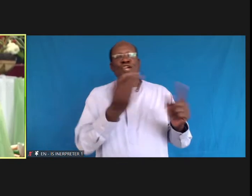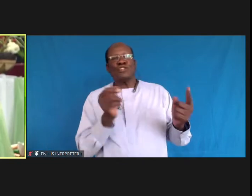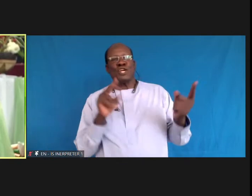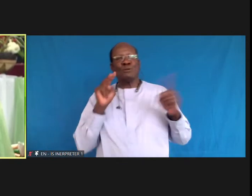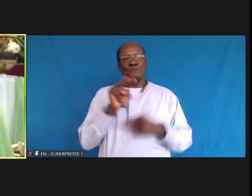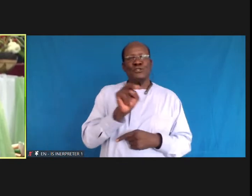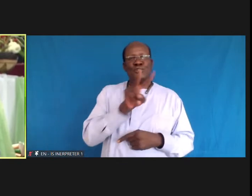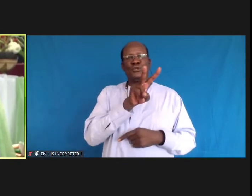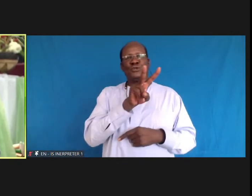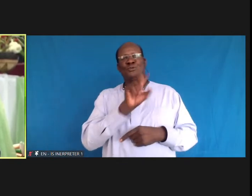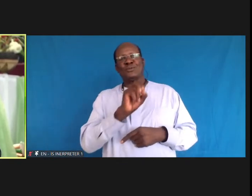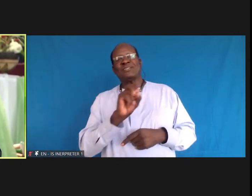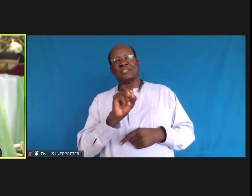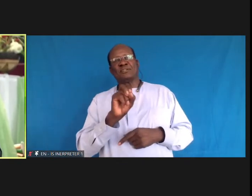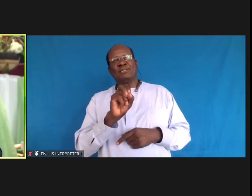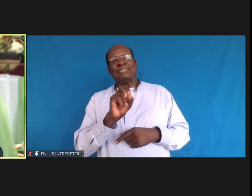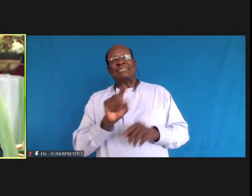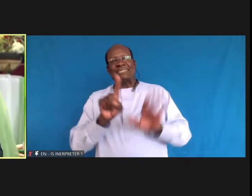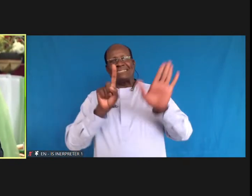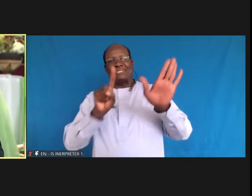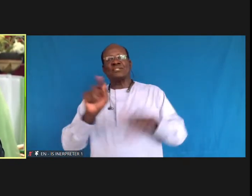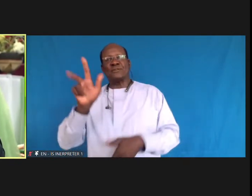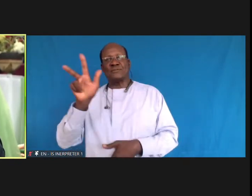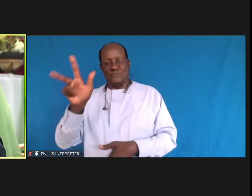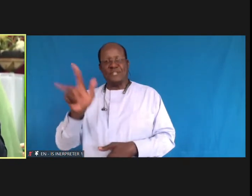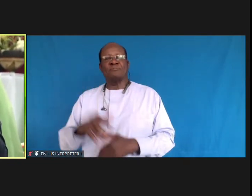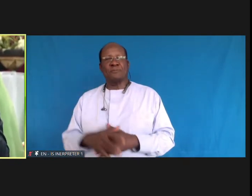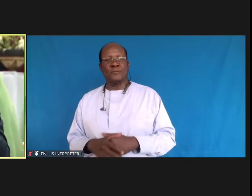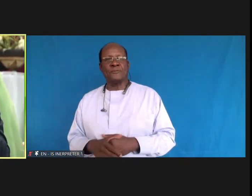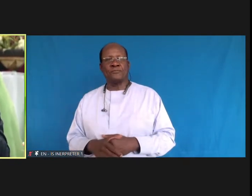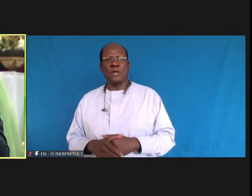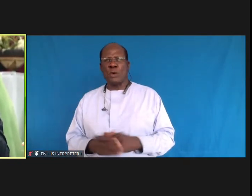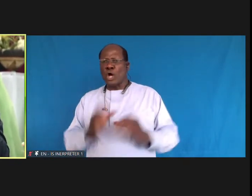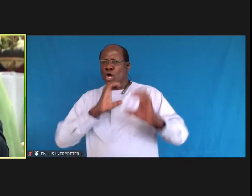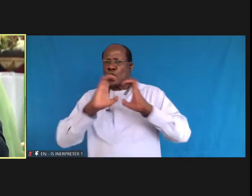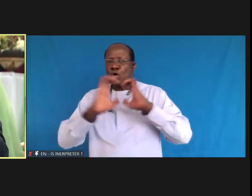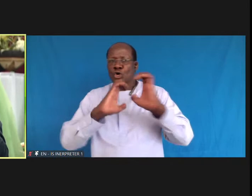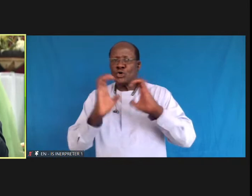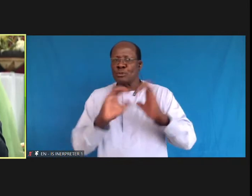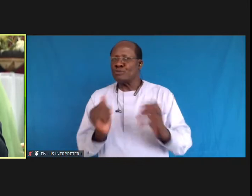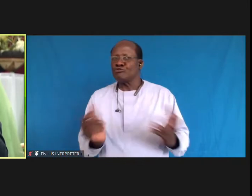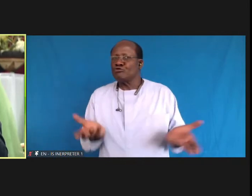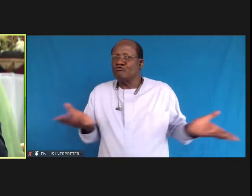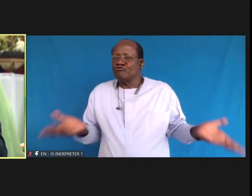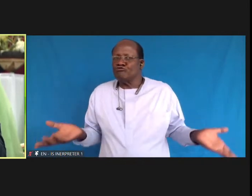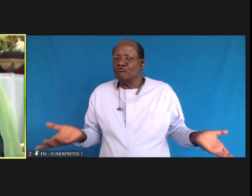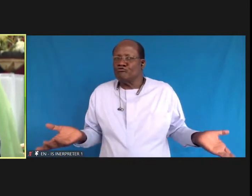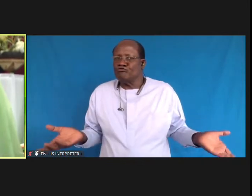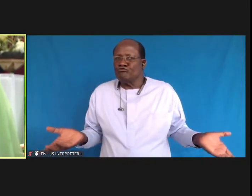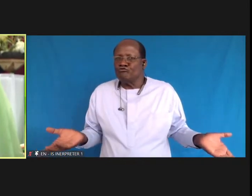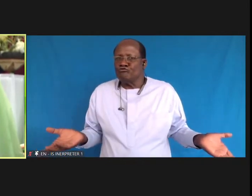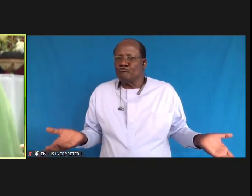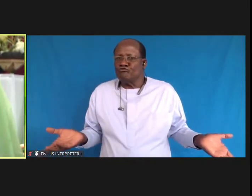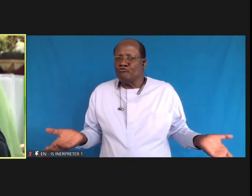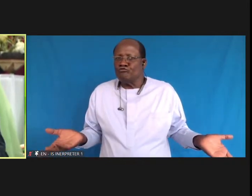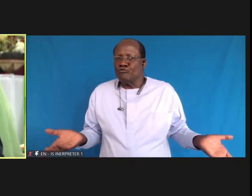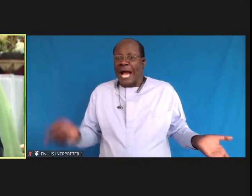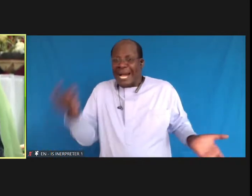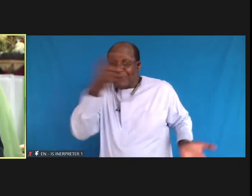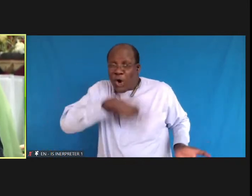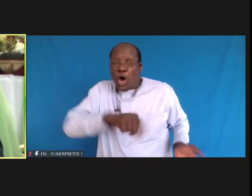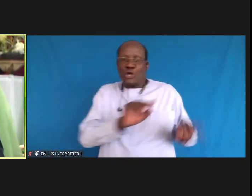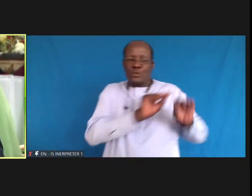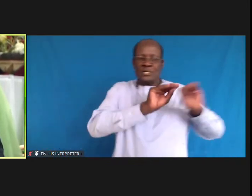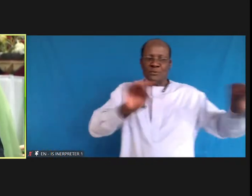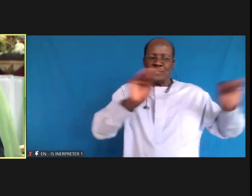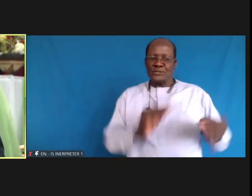can strengthen and amplify communication, raising awareness on those particular matters and linking to education. I like the point